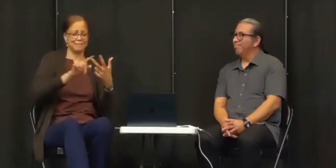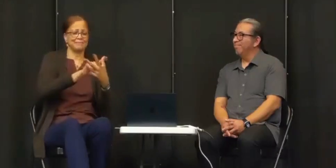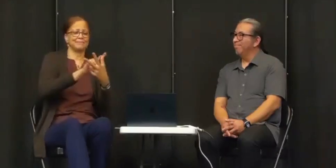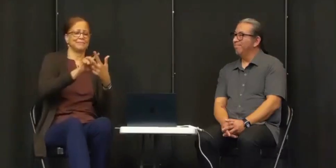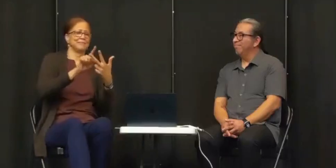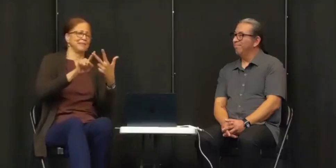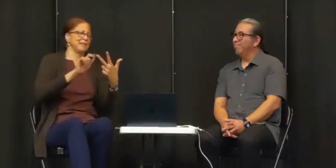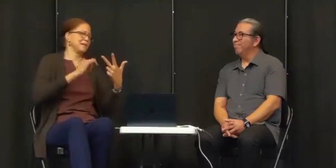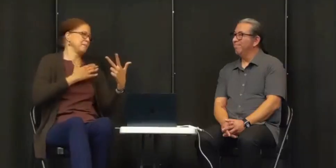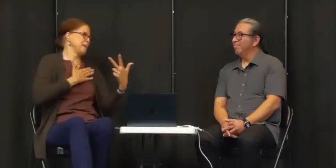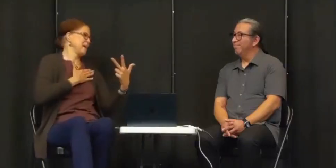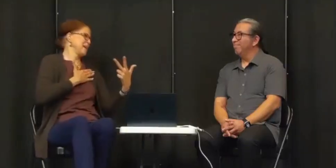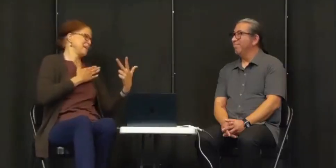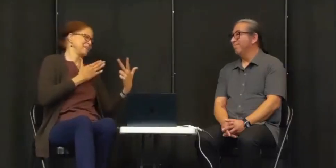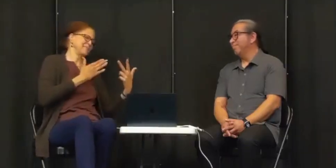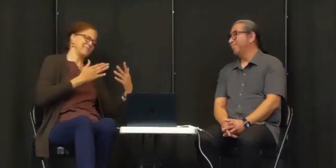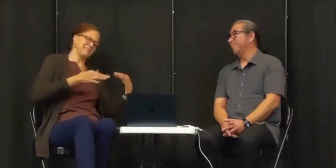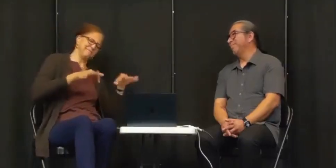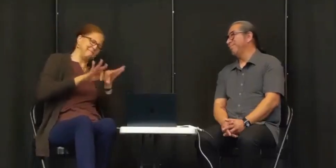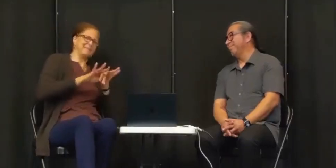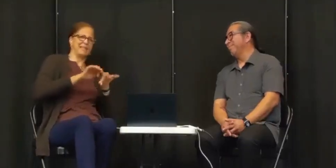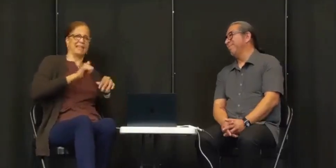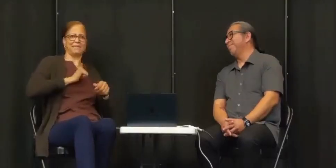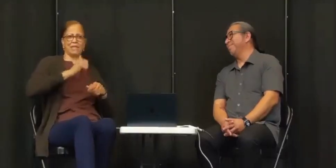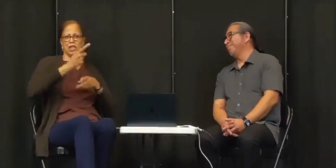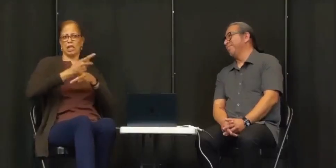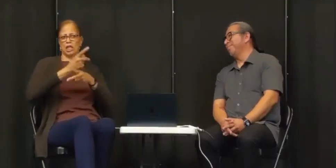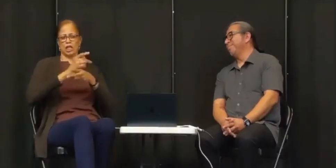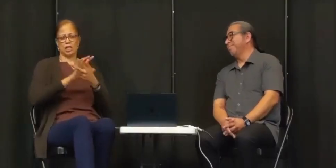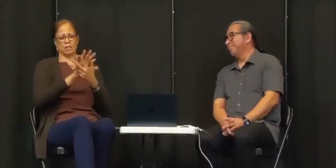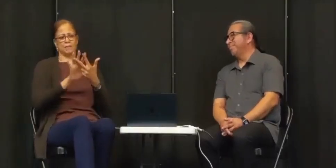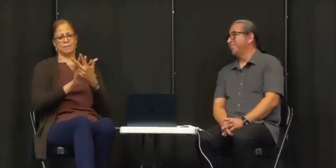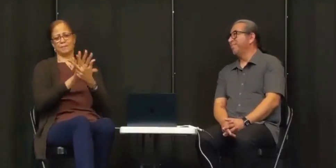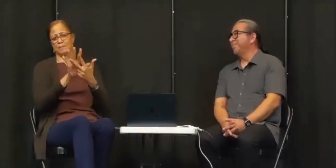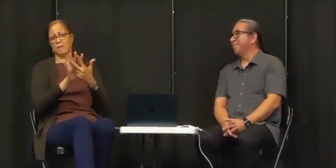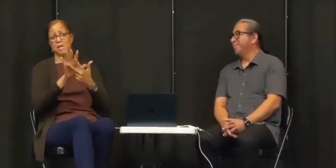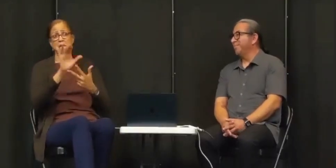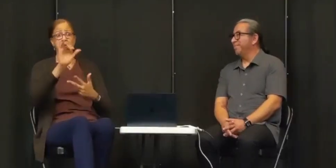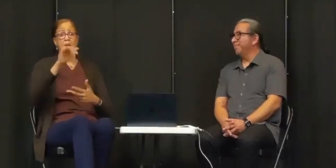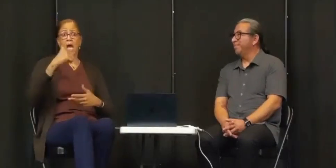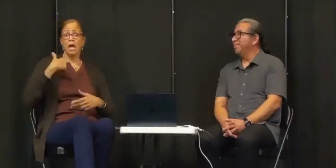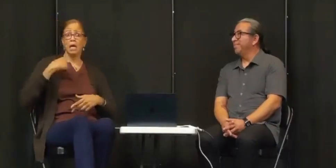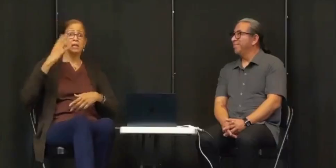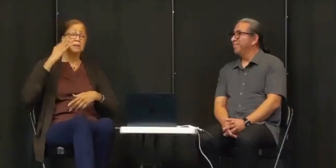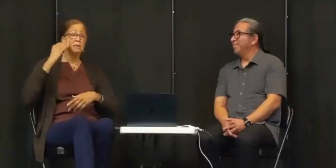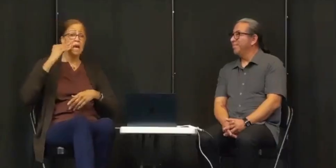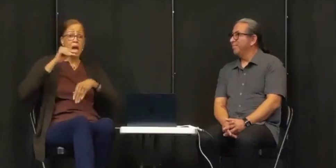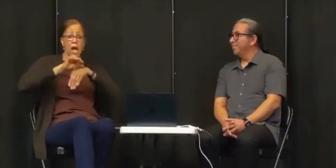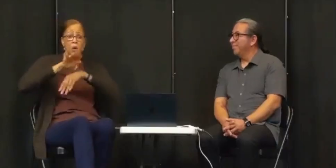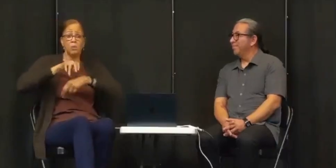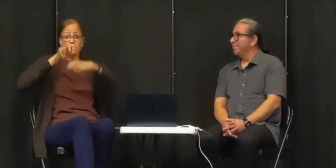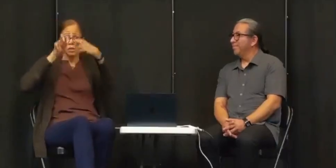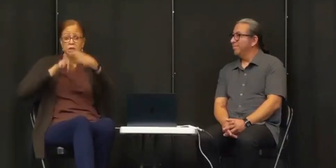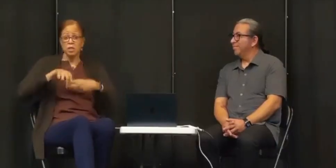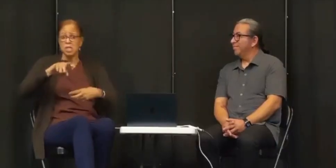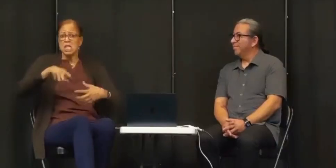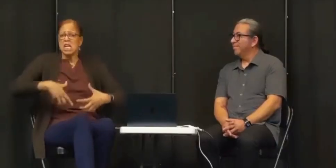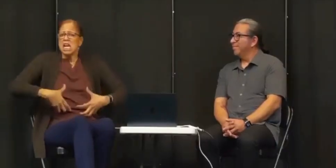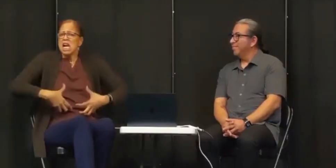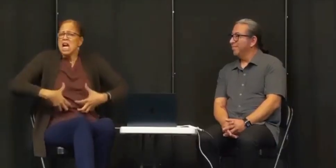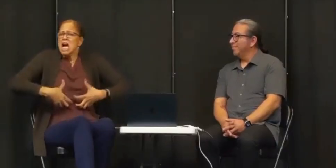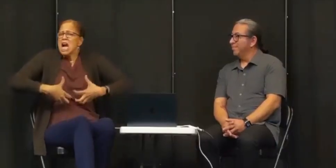some of your emotions out, then you're gonna be a lot more forgiving with your family. So those are my 3 kind of tips to taking care of